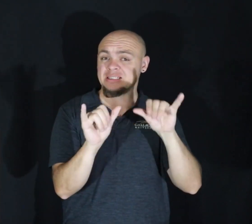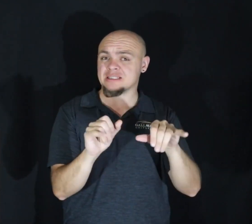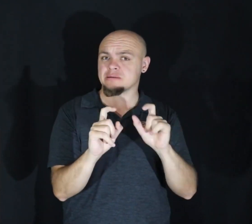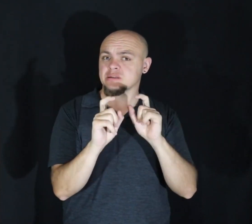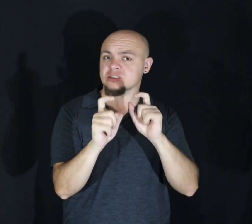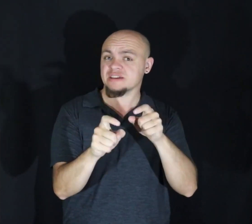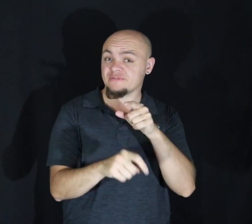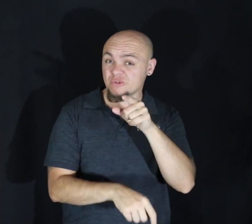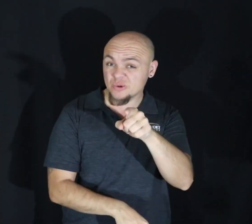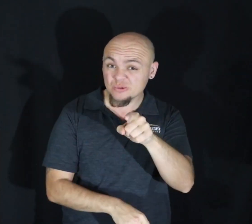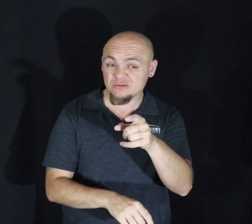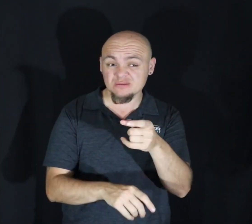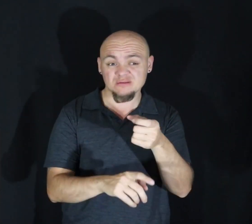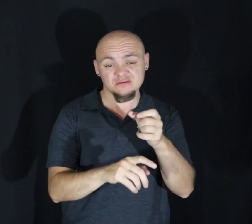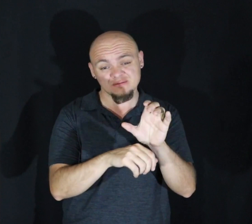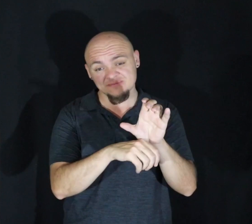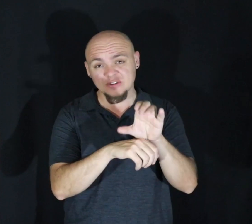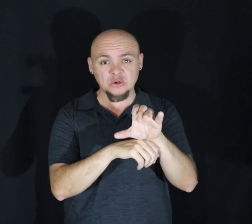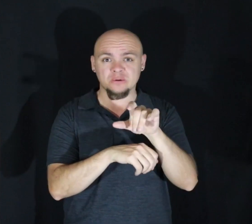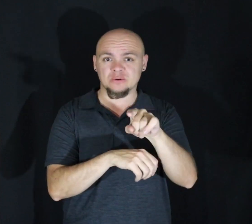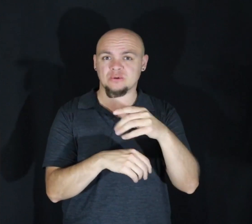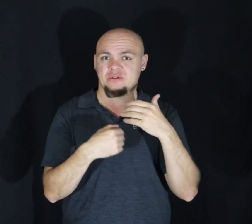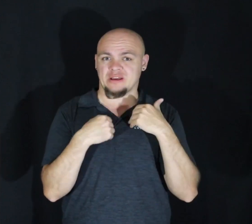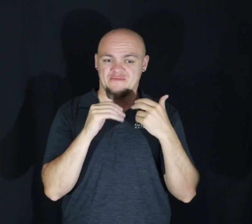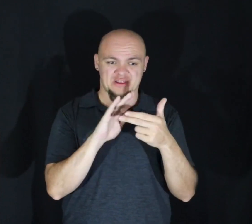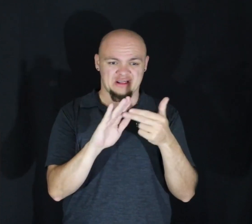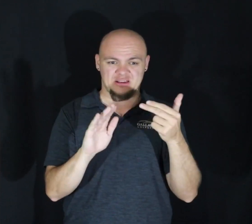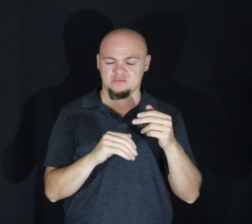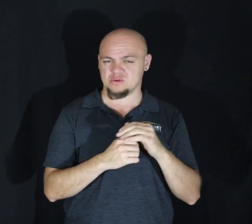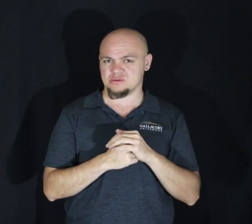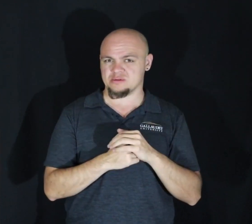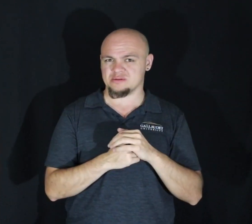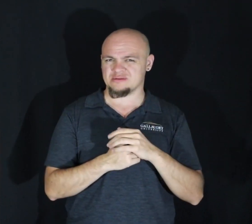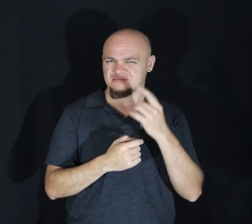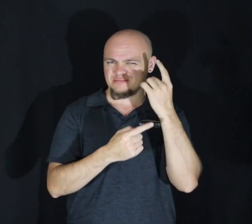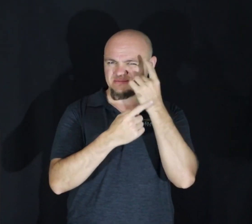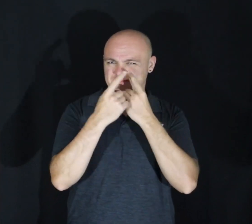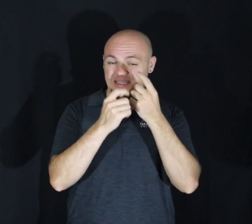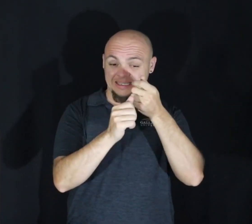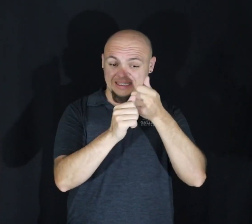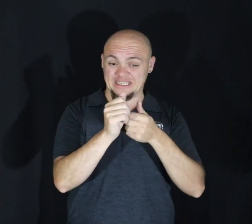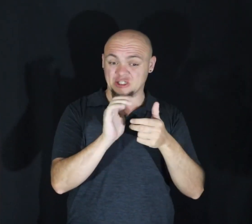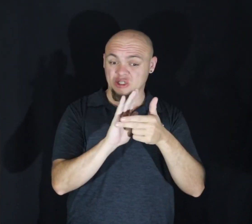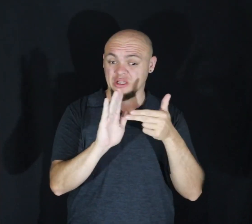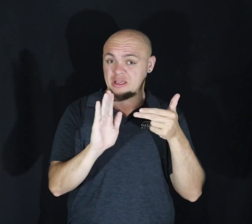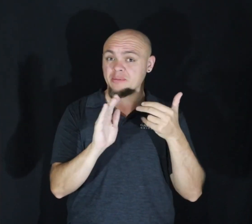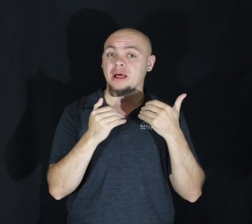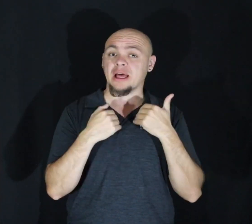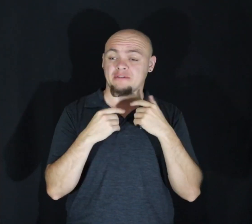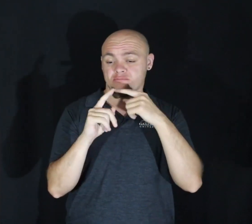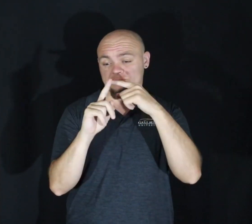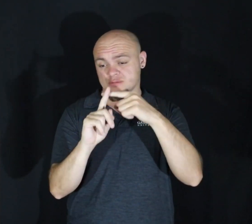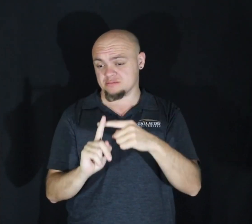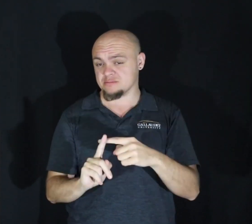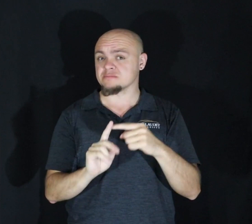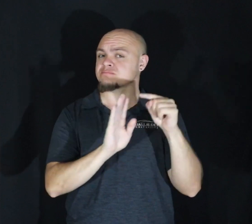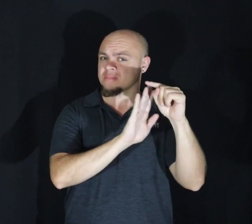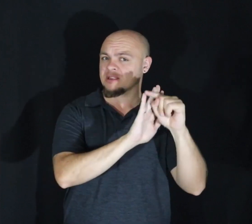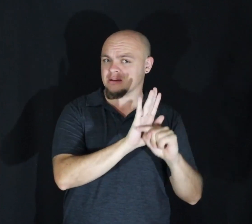you? Think about that for a moment. Every label comes with both good and bad.